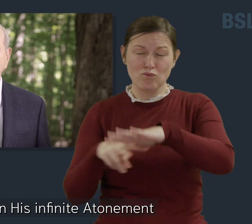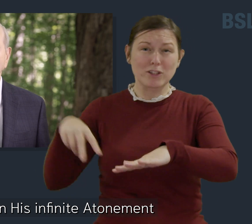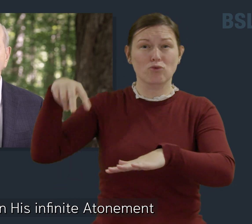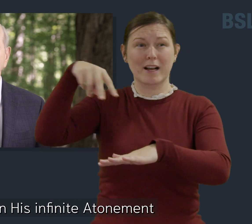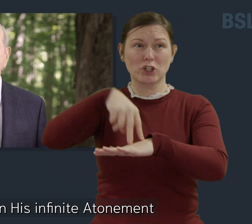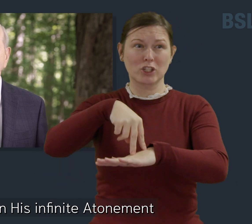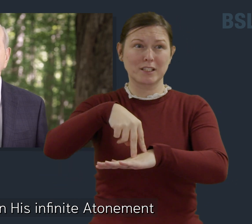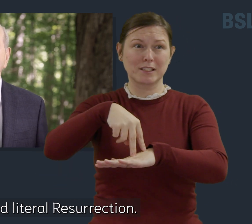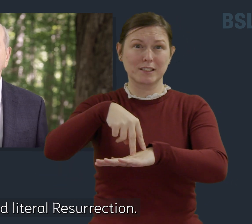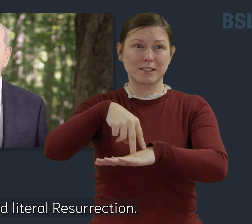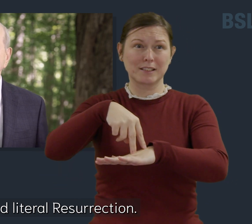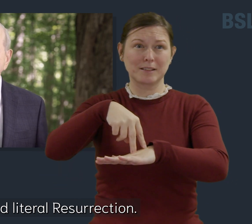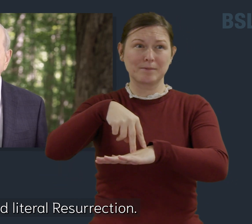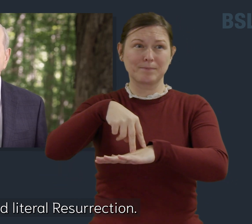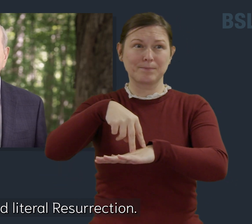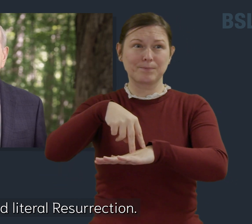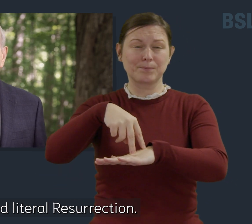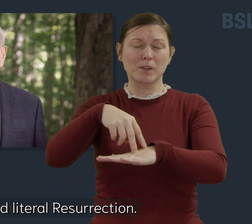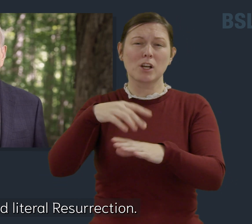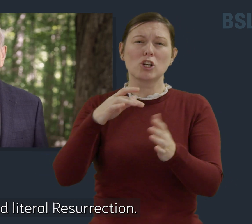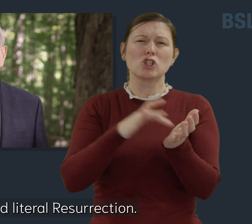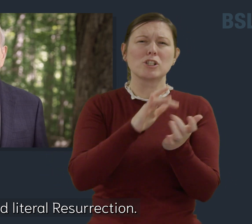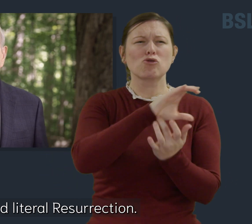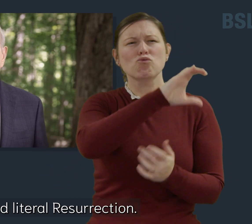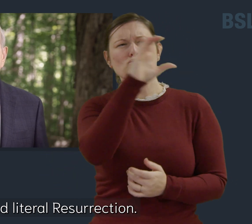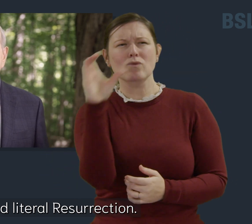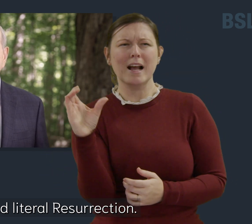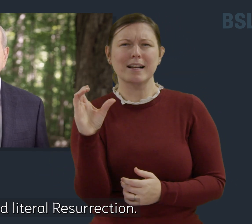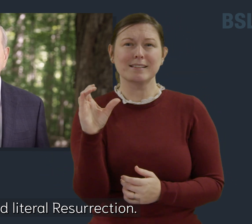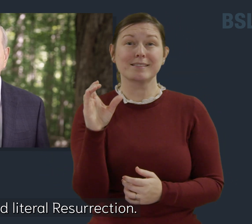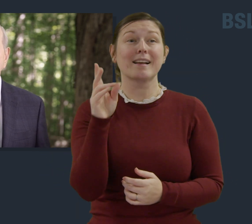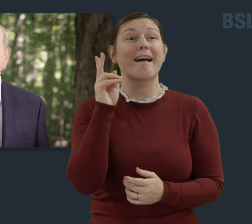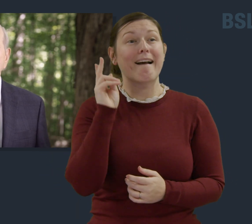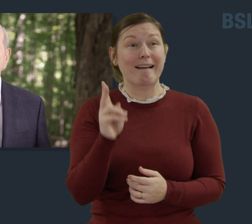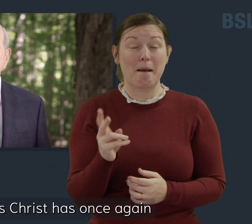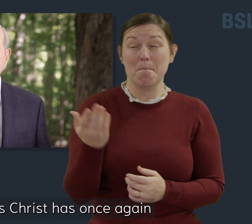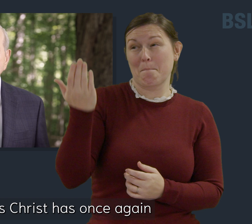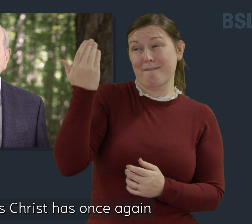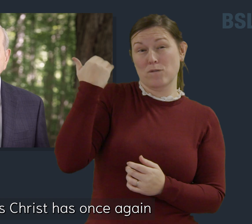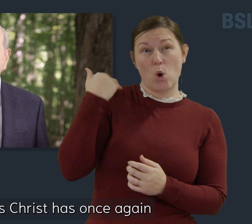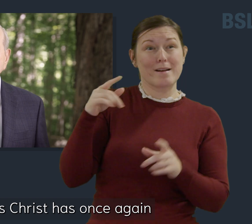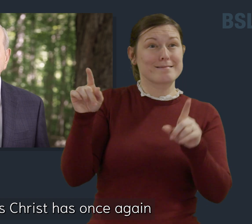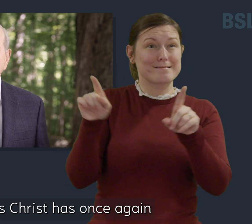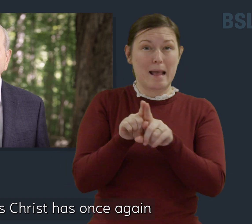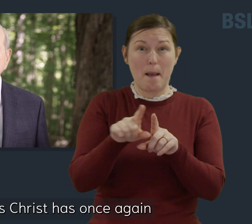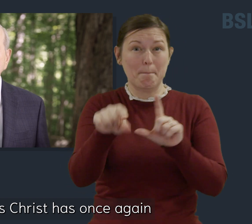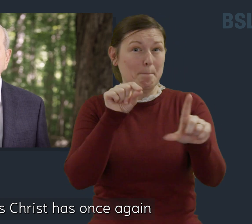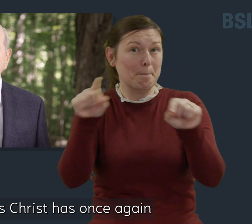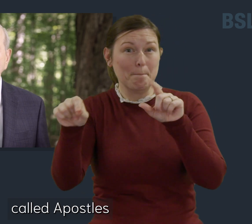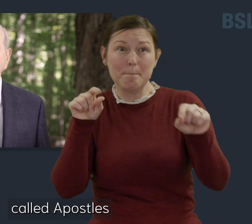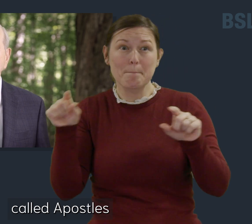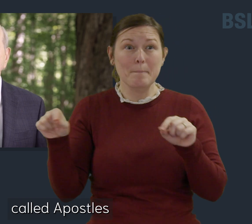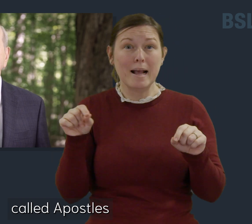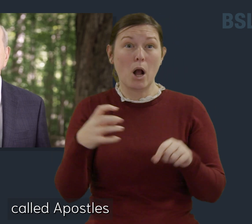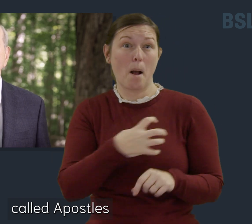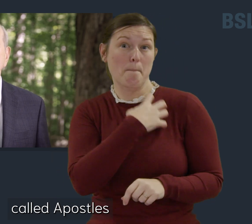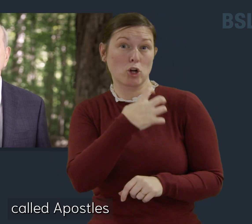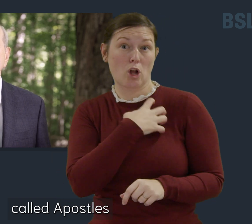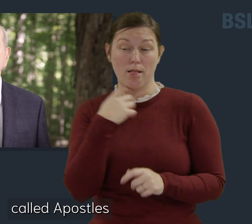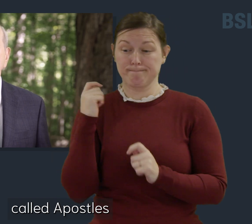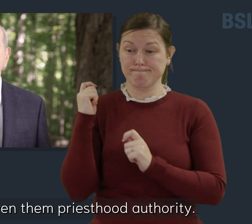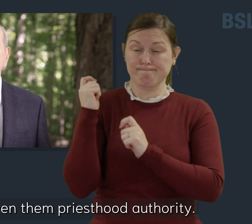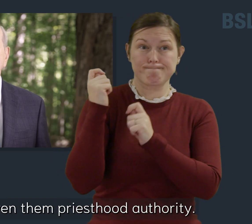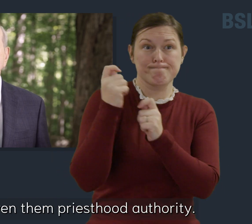infinite atonement and literal resurrection. Jesus Christ has once again called